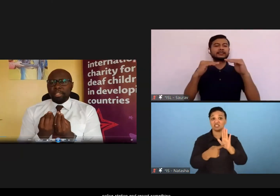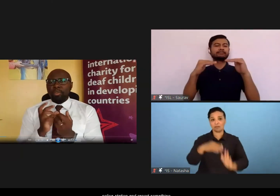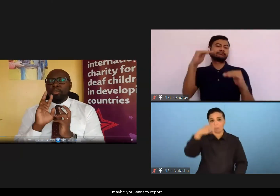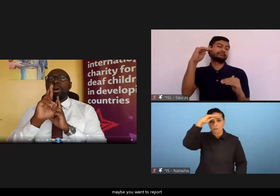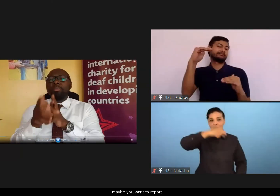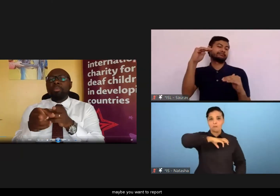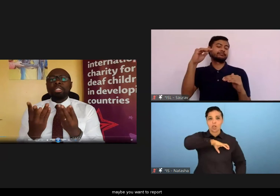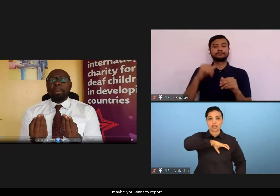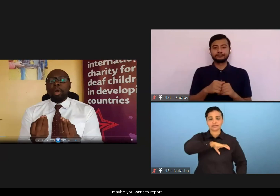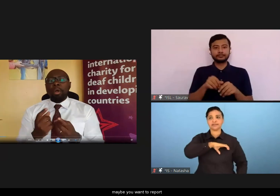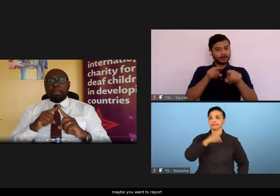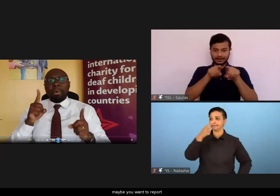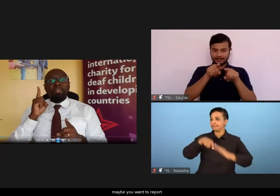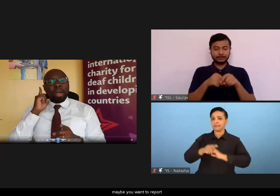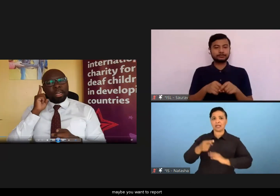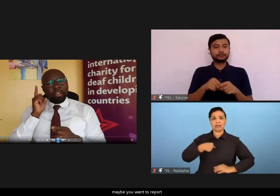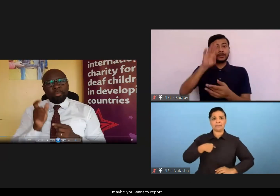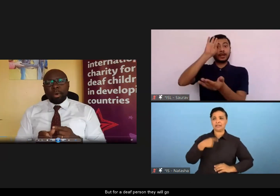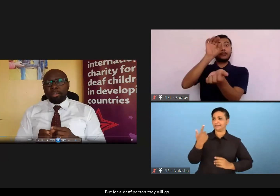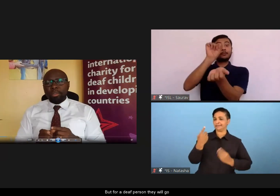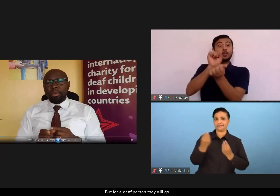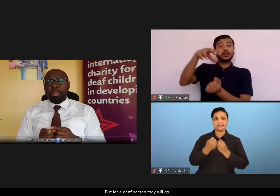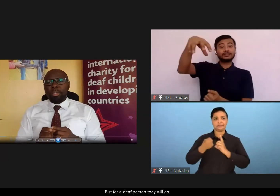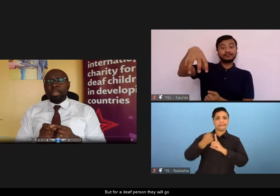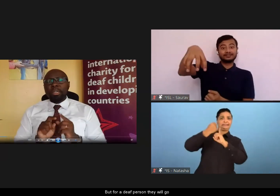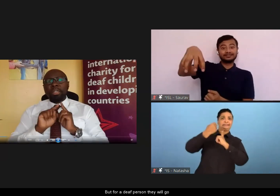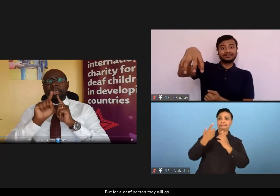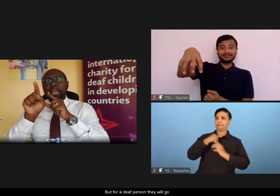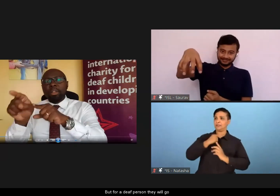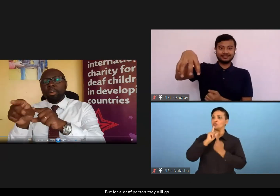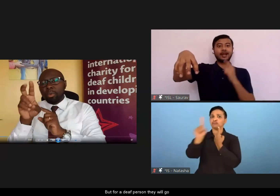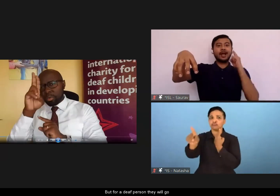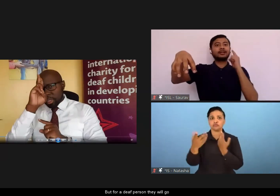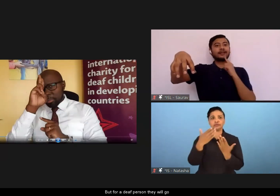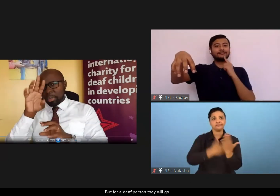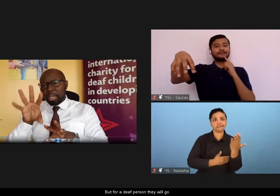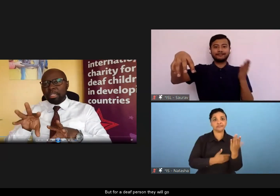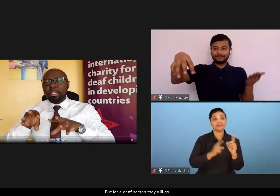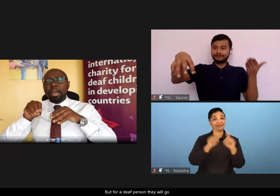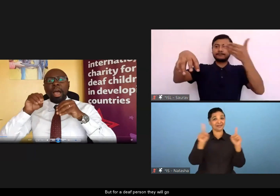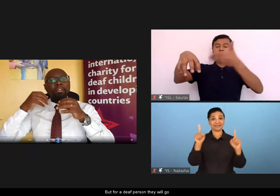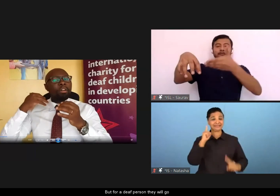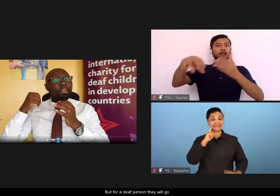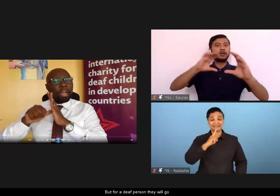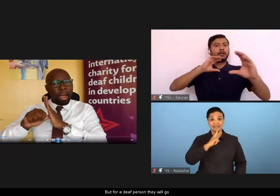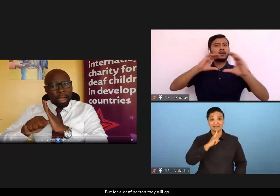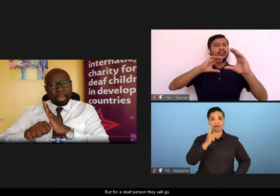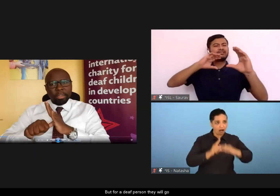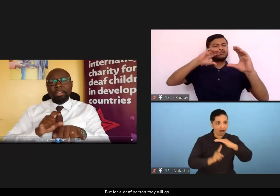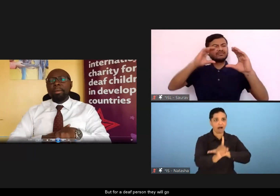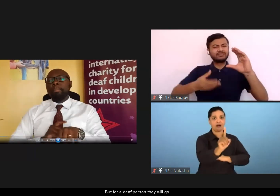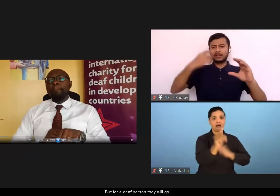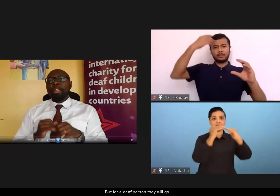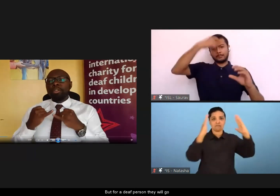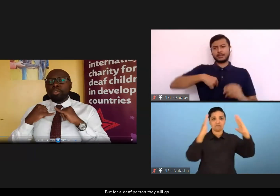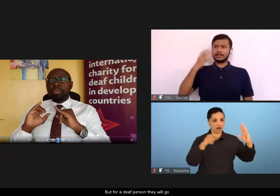report something, maybe you want to report something simple. But for a deaf person, if they go to the police station, they